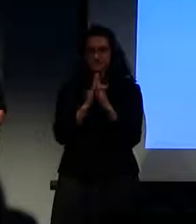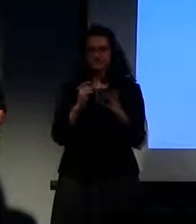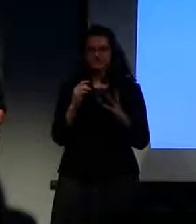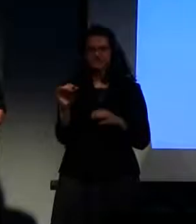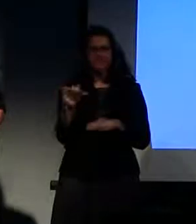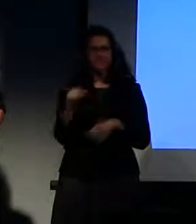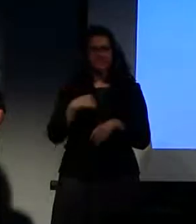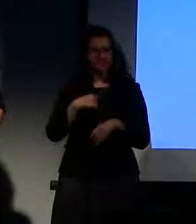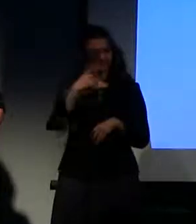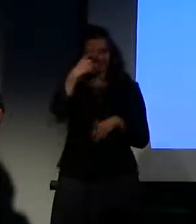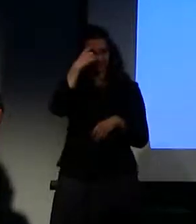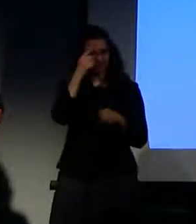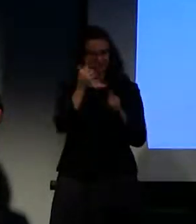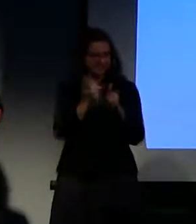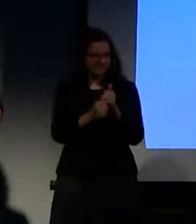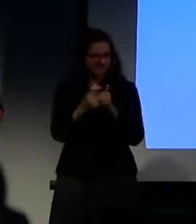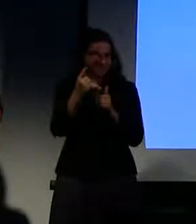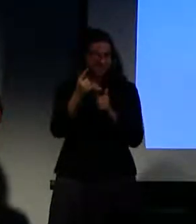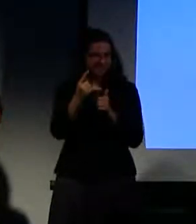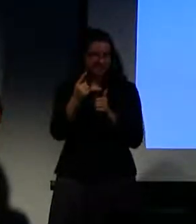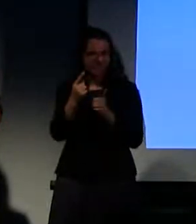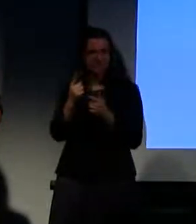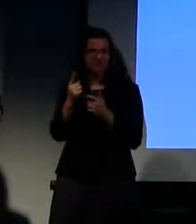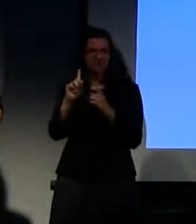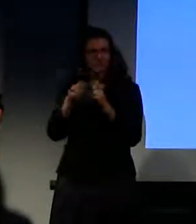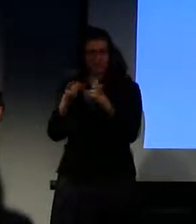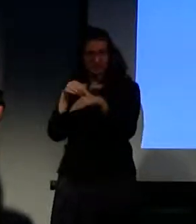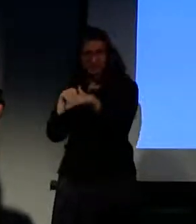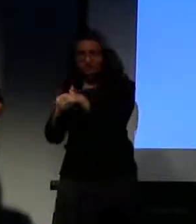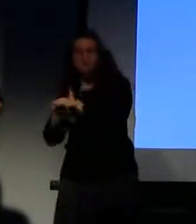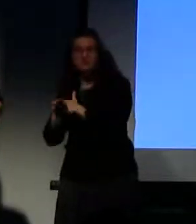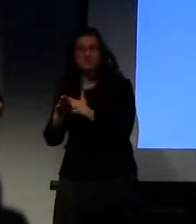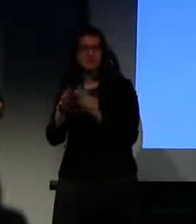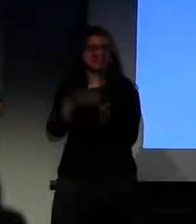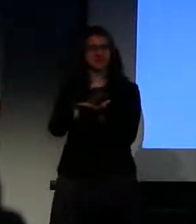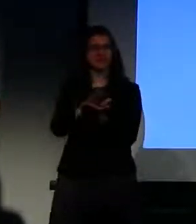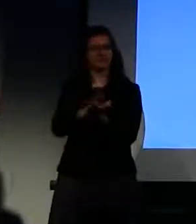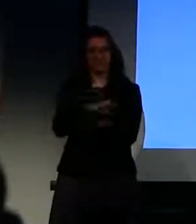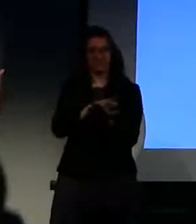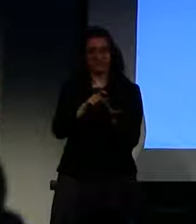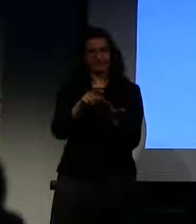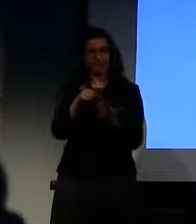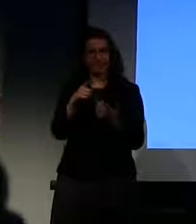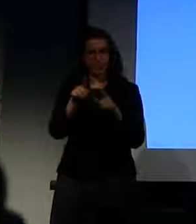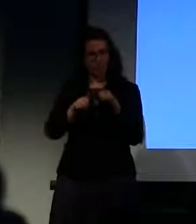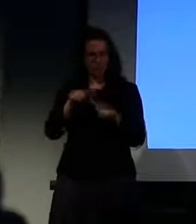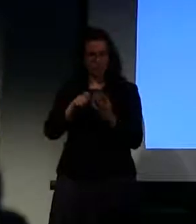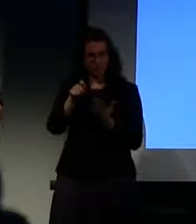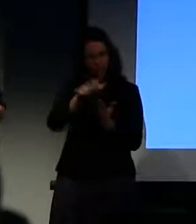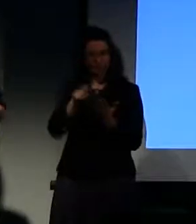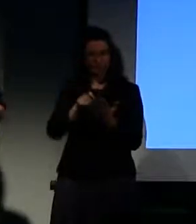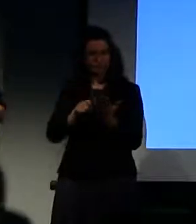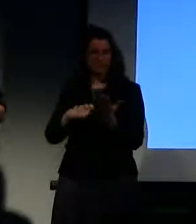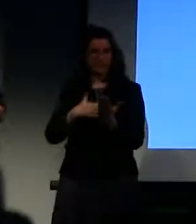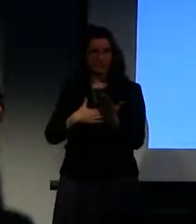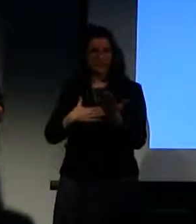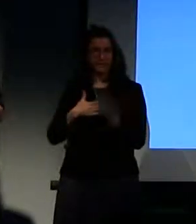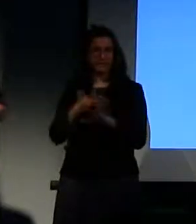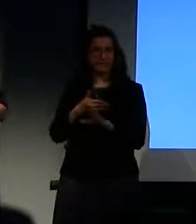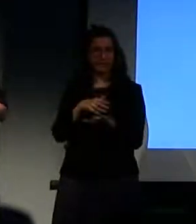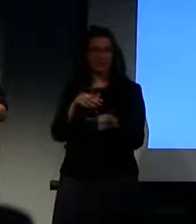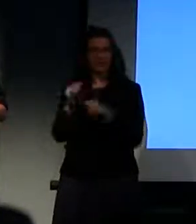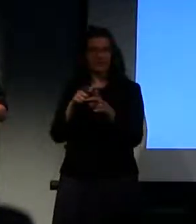everybody came in, they got a questionnaire from one of the volunteers. If you don't mind taking a moment to fill that out before you leave and handing that back